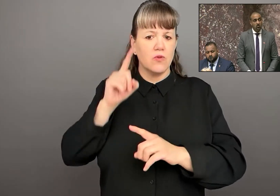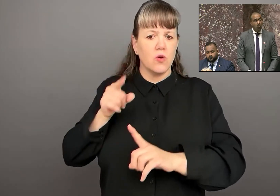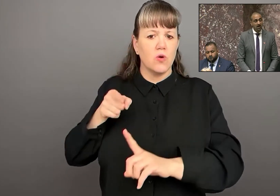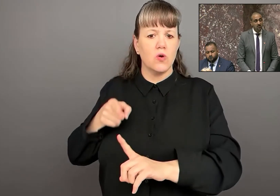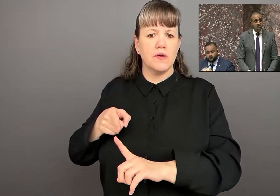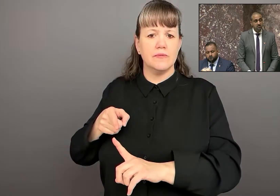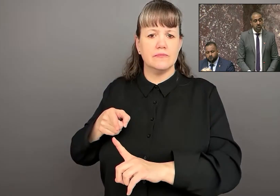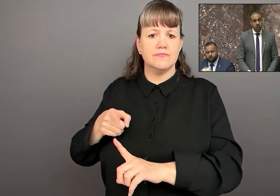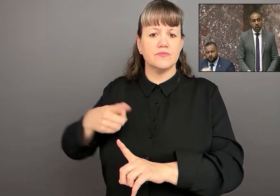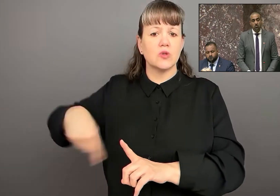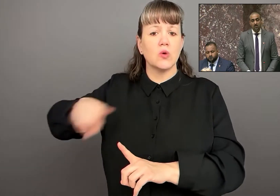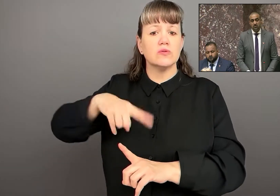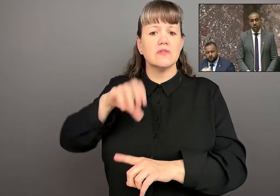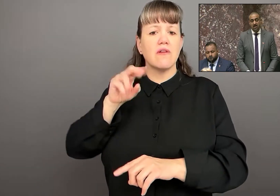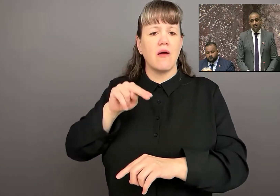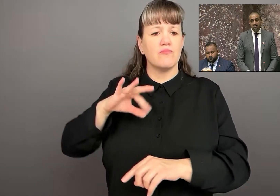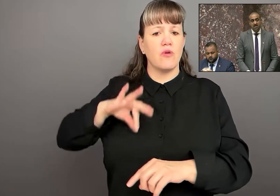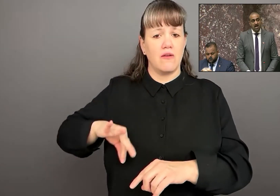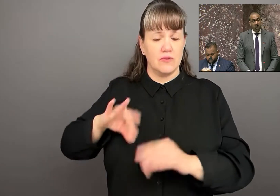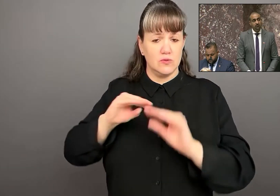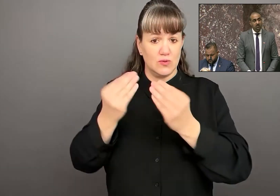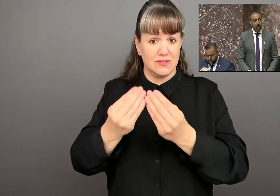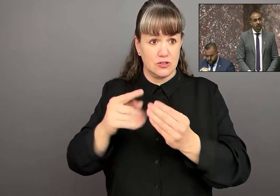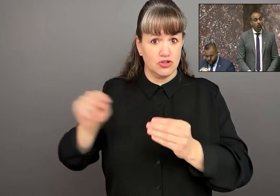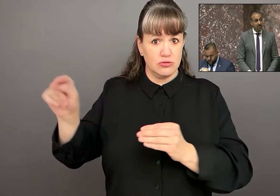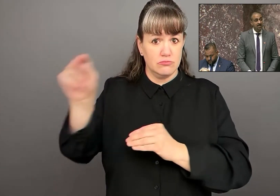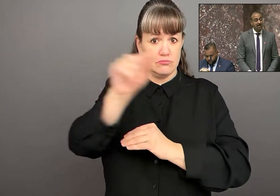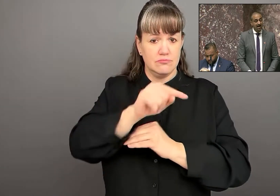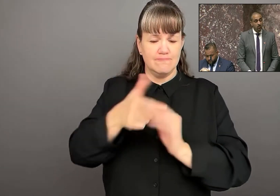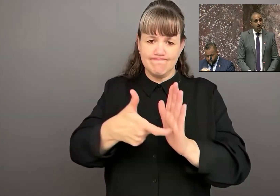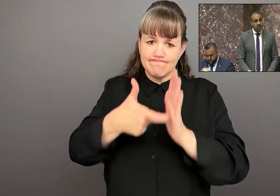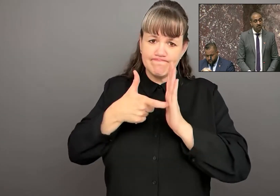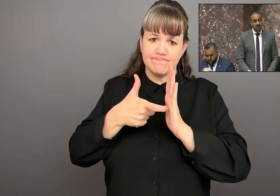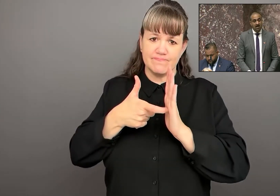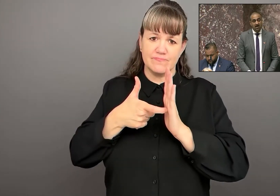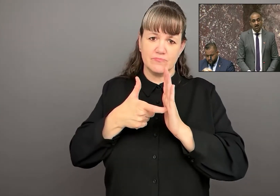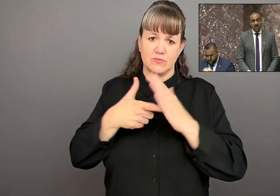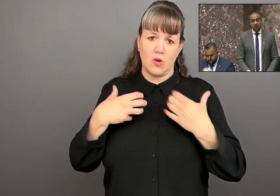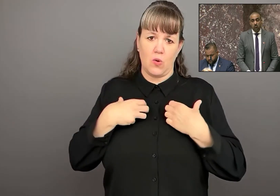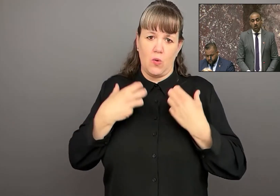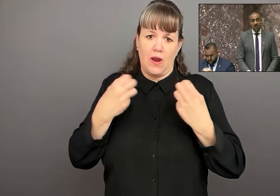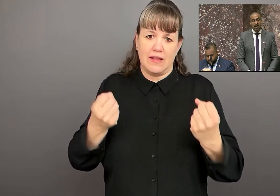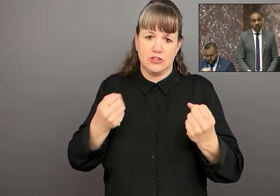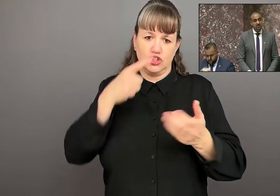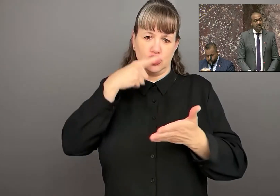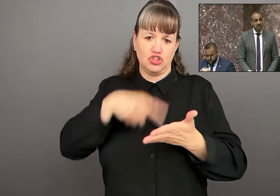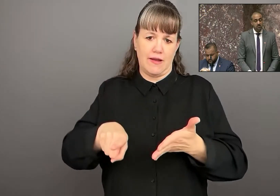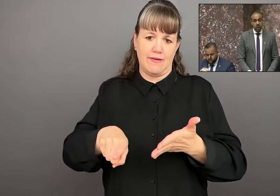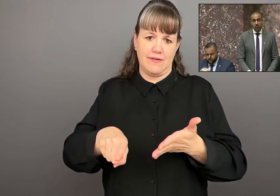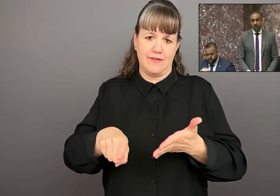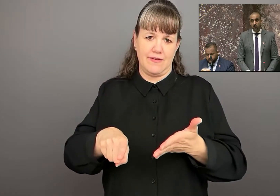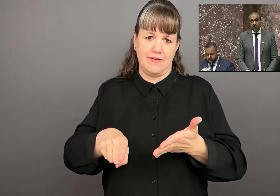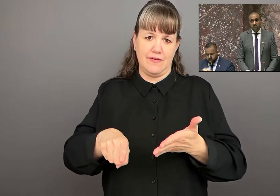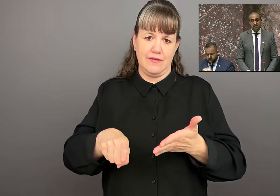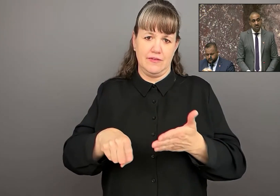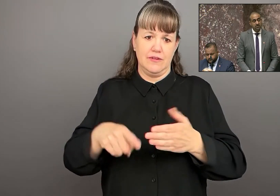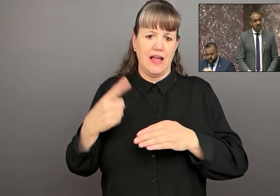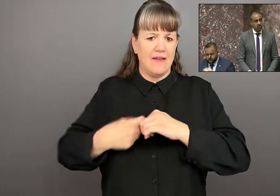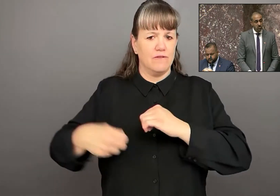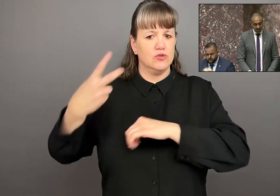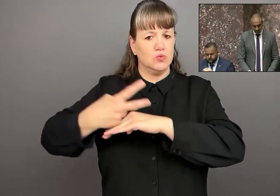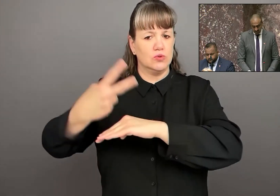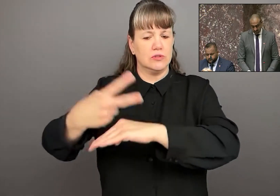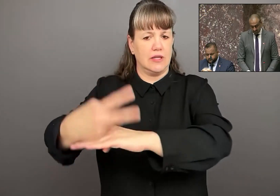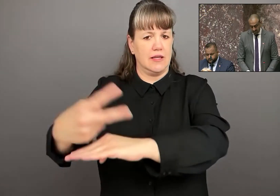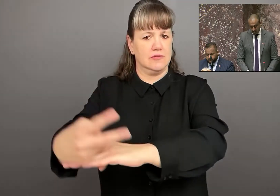now required to do wellness checks every 48 hours. And required every day to do a verbal assessment